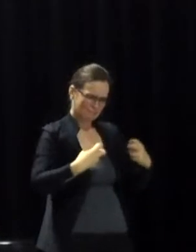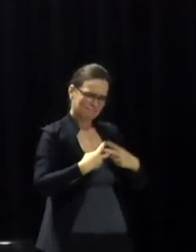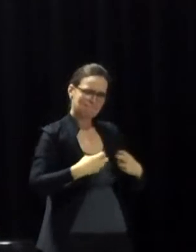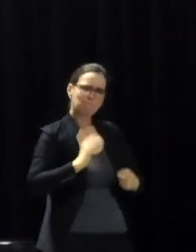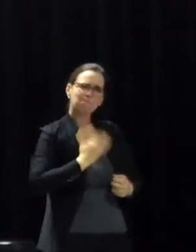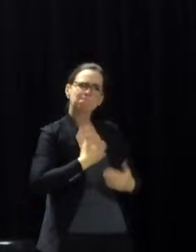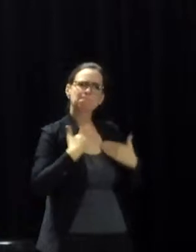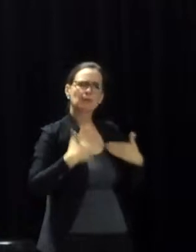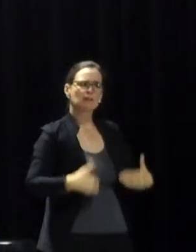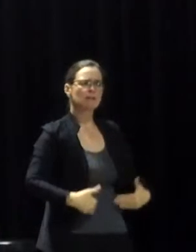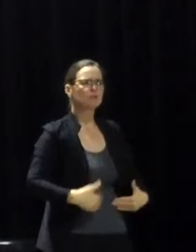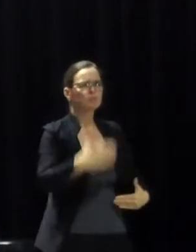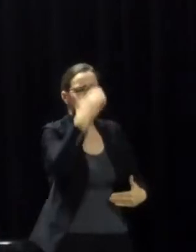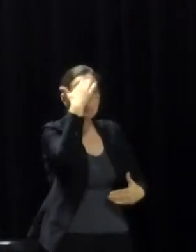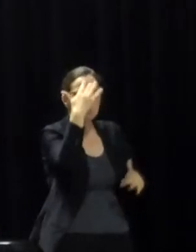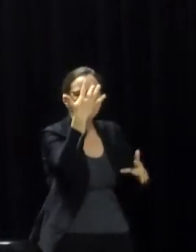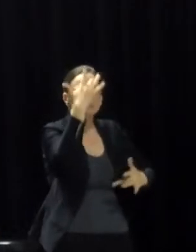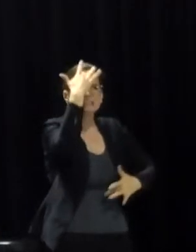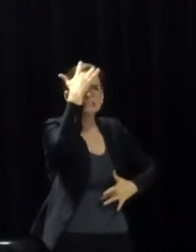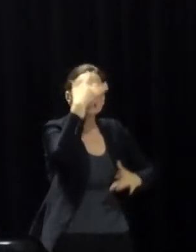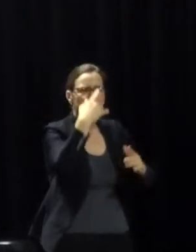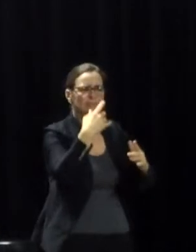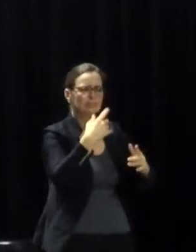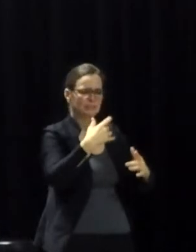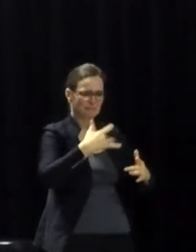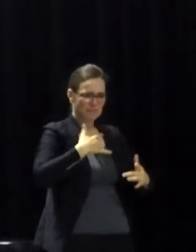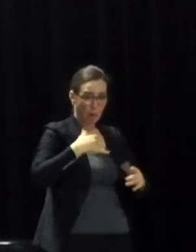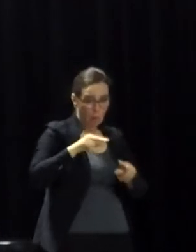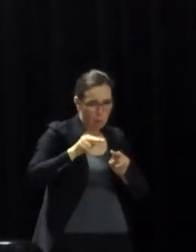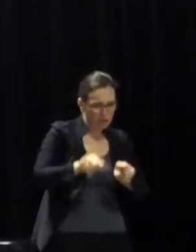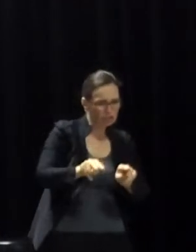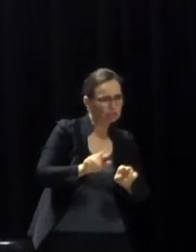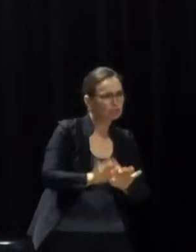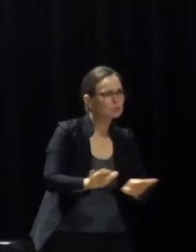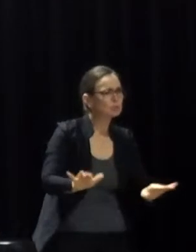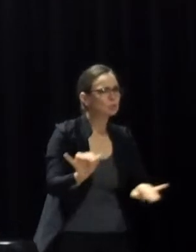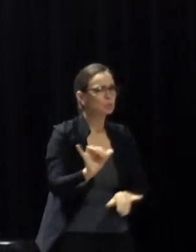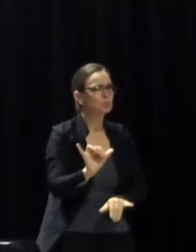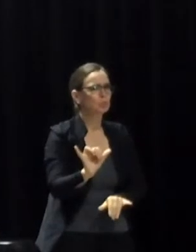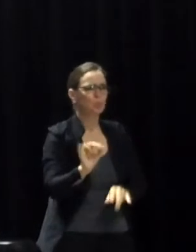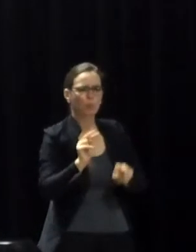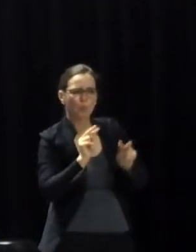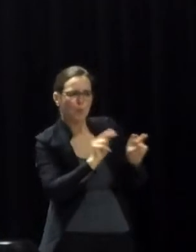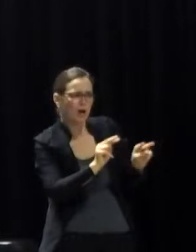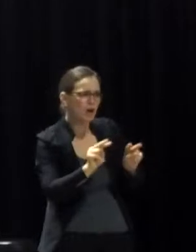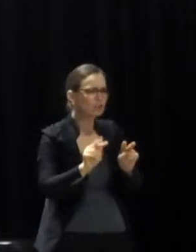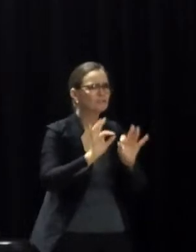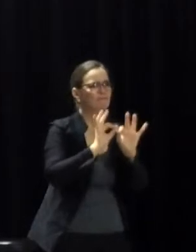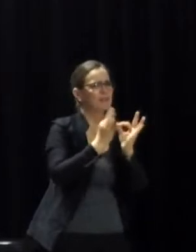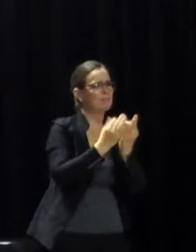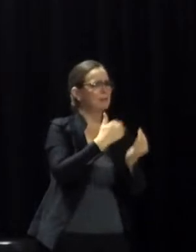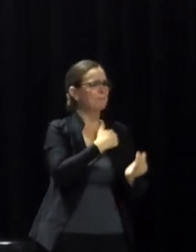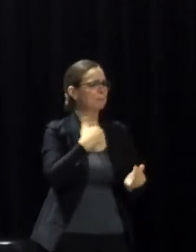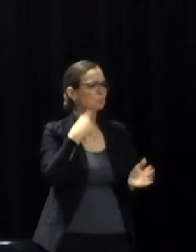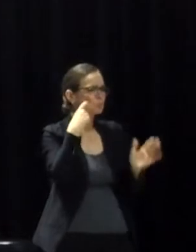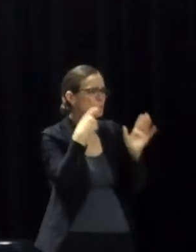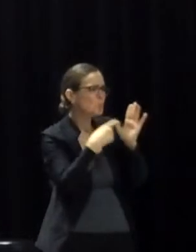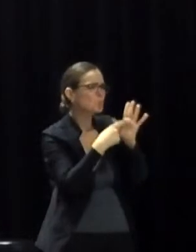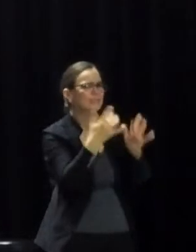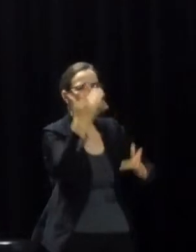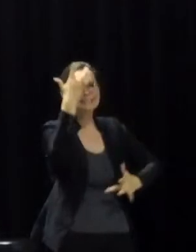have children, of our children's health as well, so that if there's any symptoms, they get a test. And I know